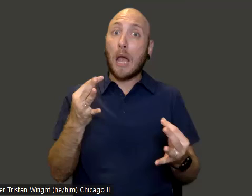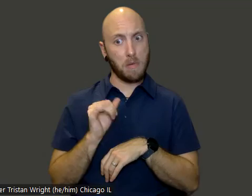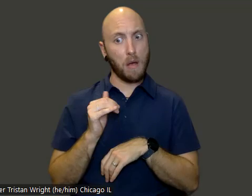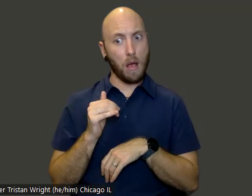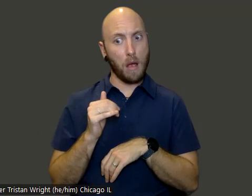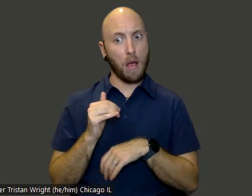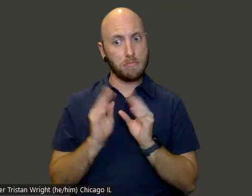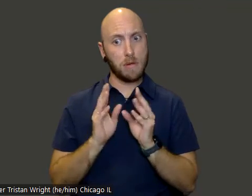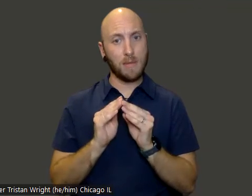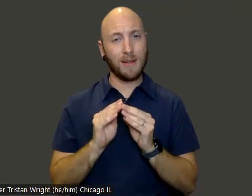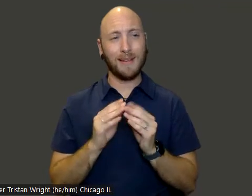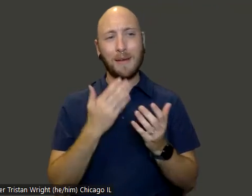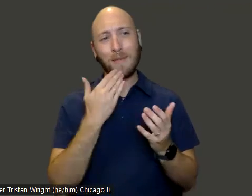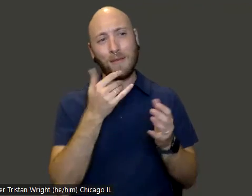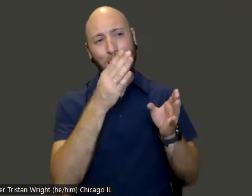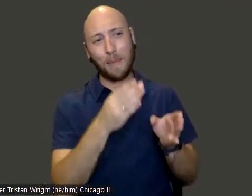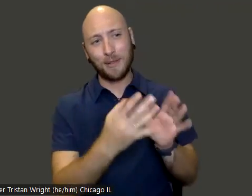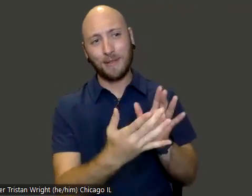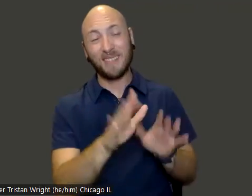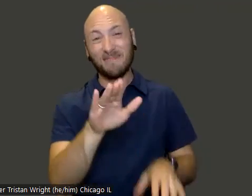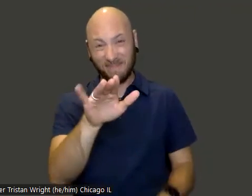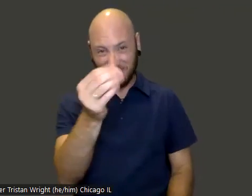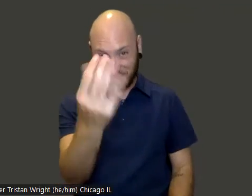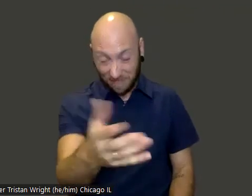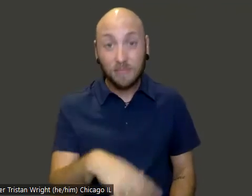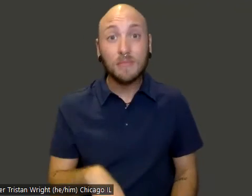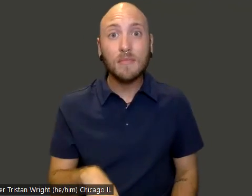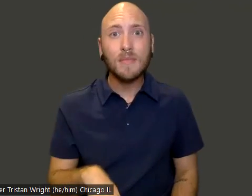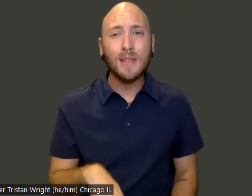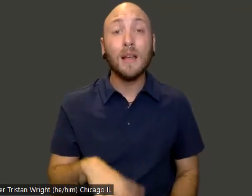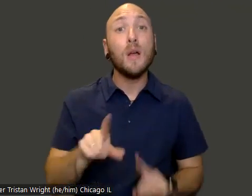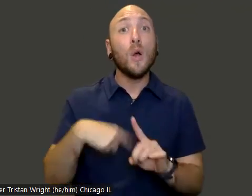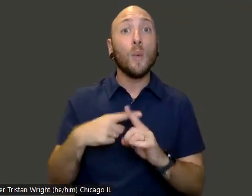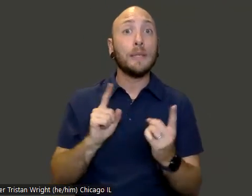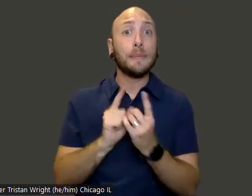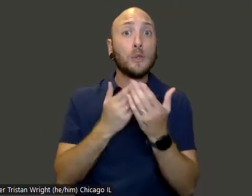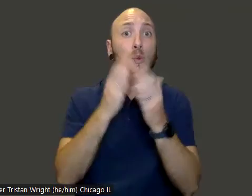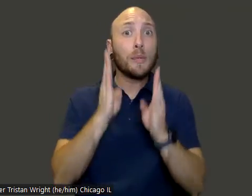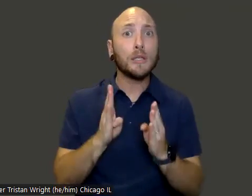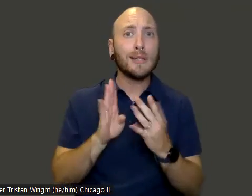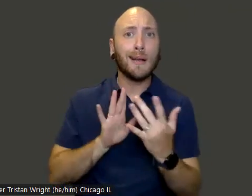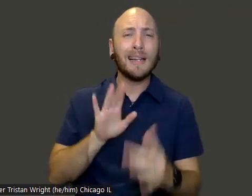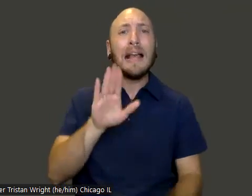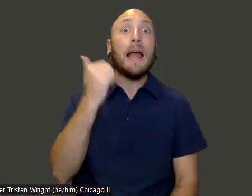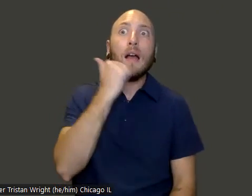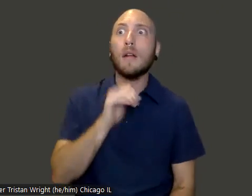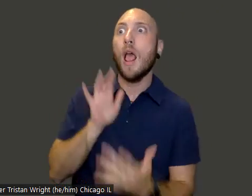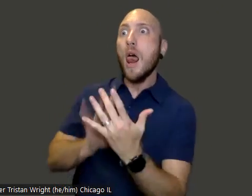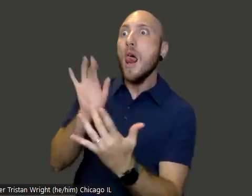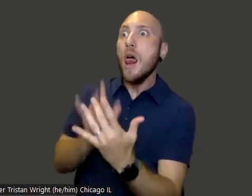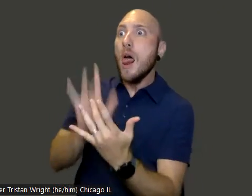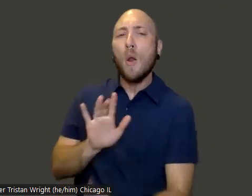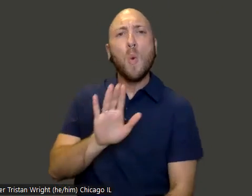I'm really glad he reached out. So if you guys get to know some people and they're out there, just hit them up a little bit. It doesn't have to be like every day, and you don't have to be up their